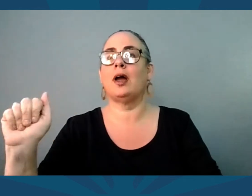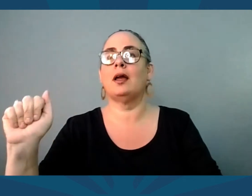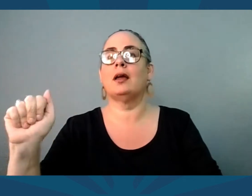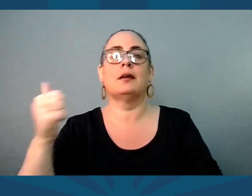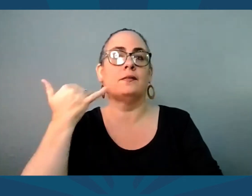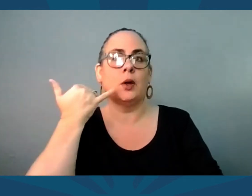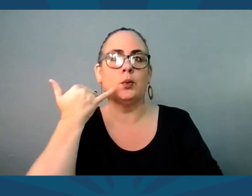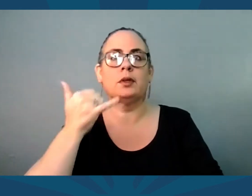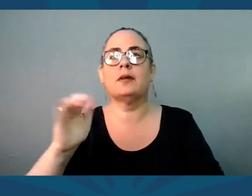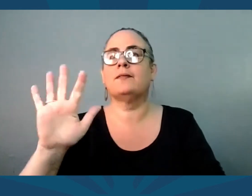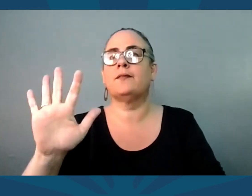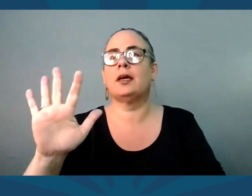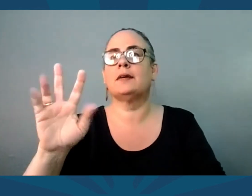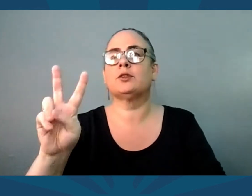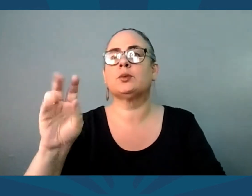Lisa Mara,